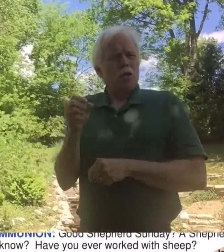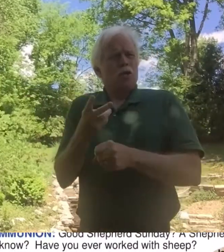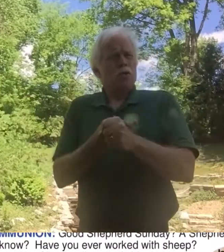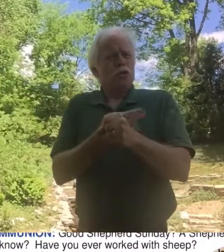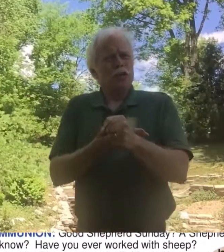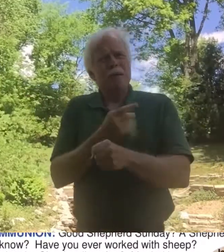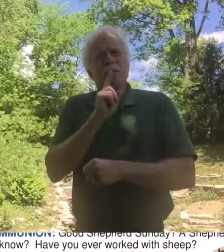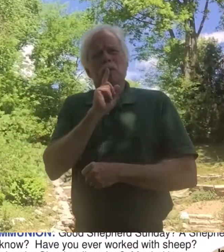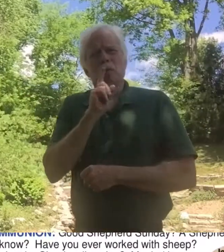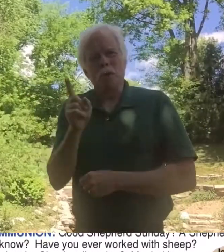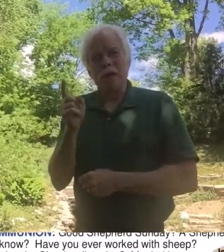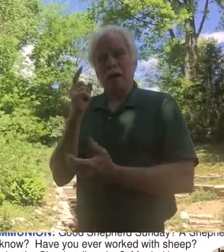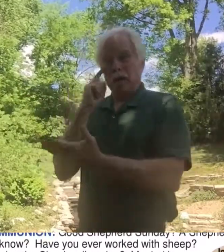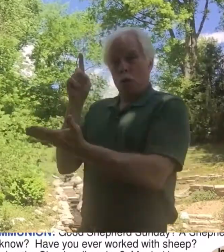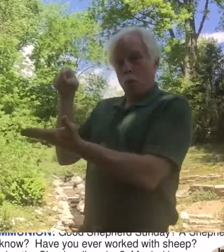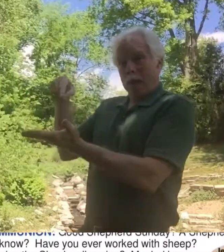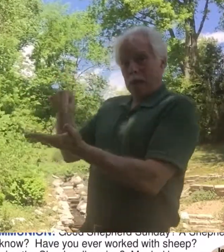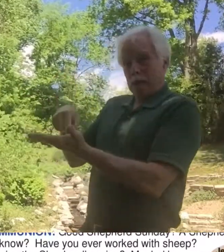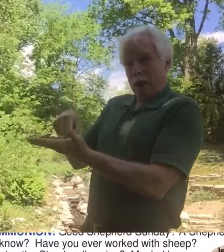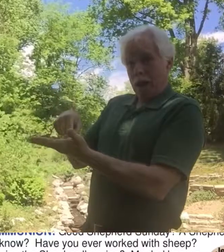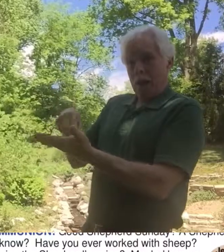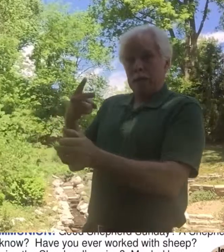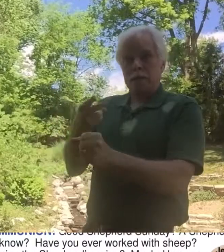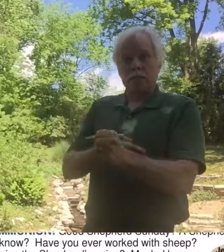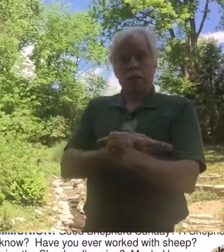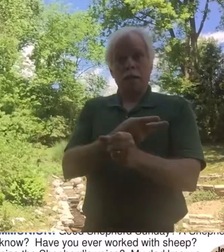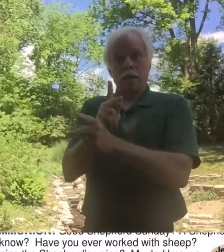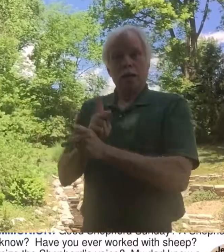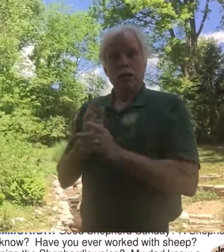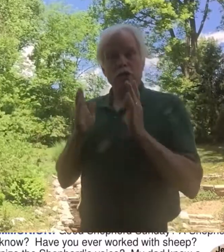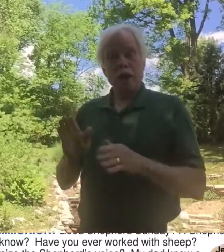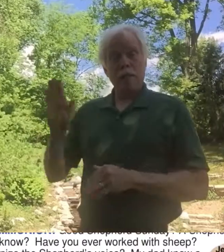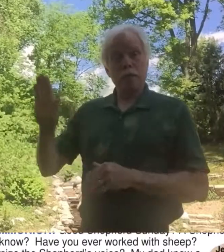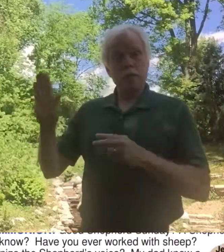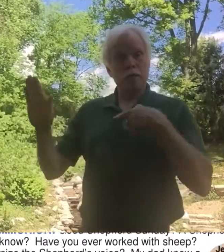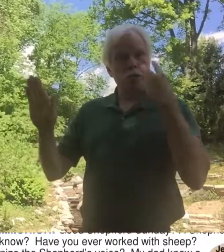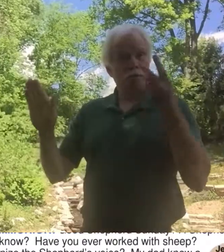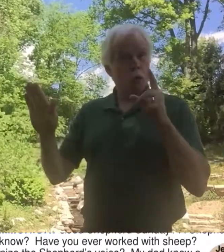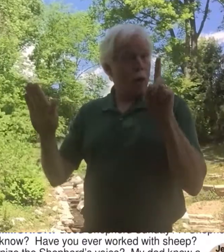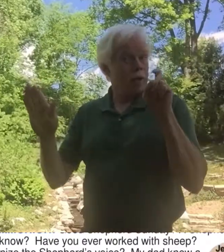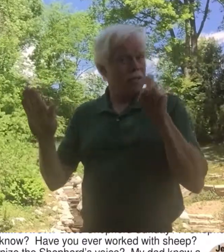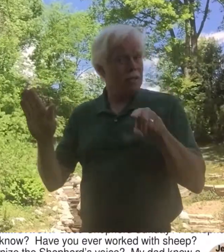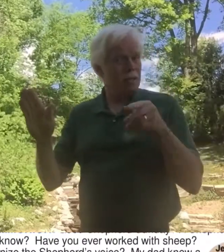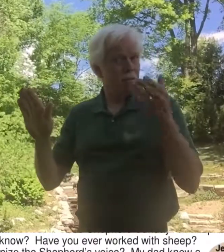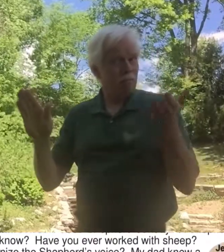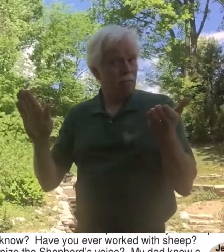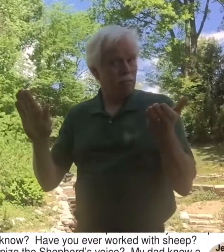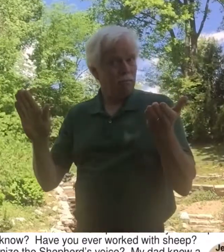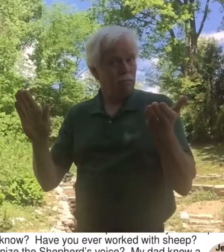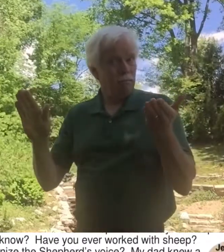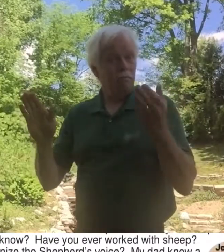Do sheep really recognize the shepherd's voice?